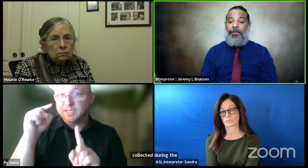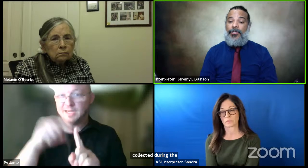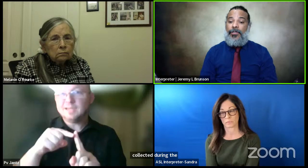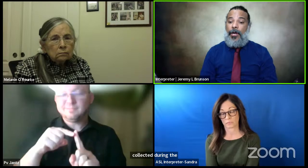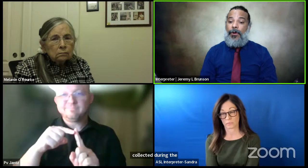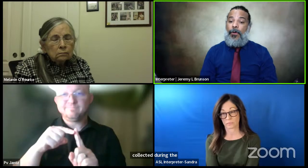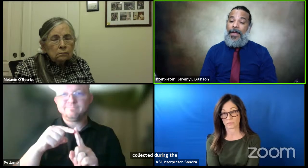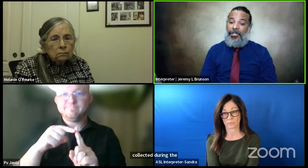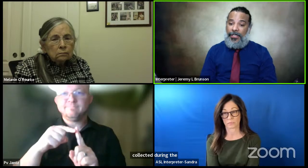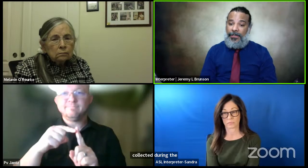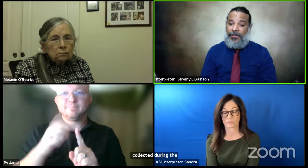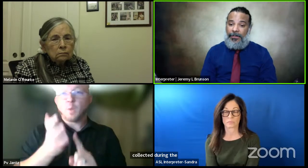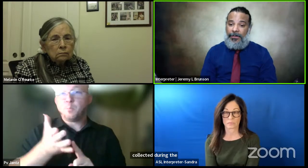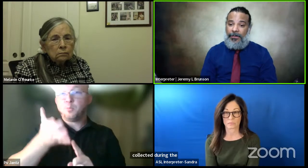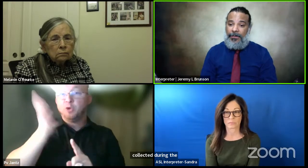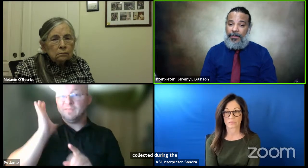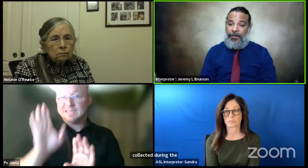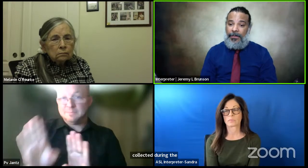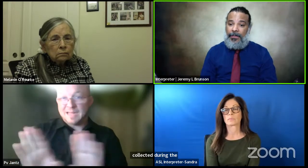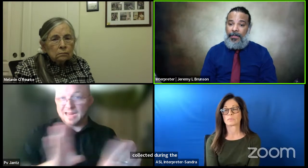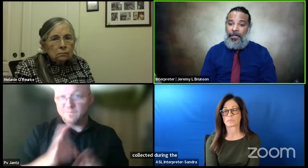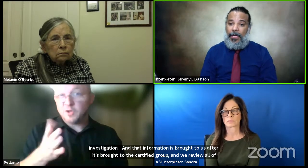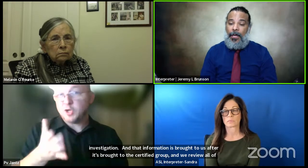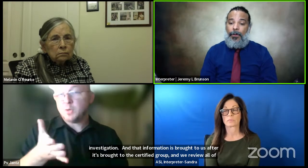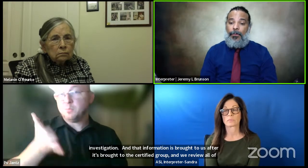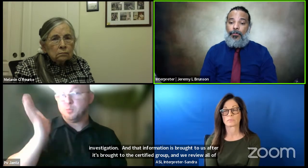And as Commissioner Scarborough mentioned,